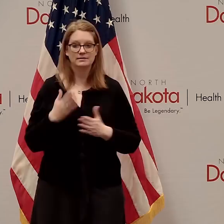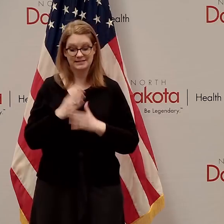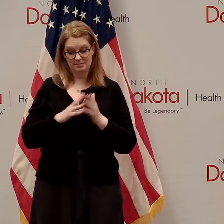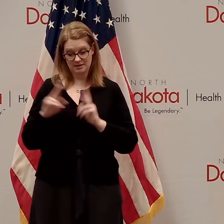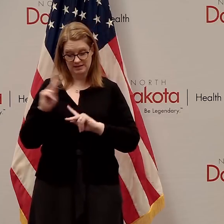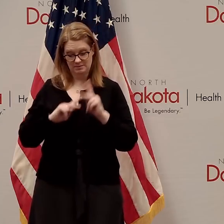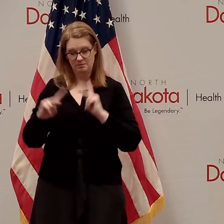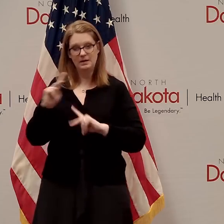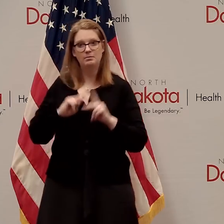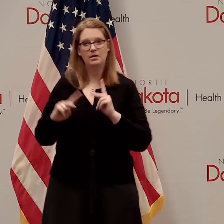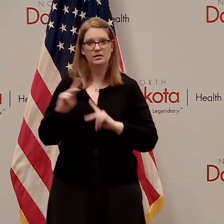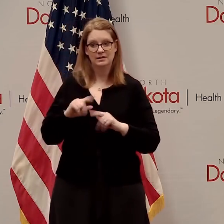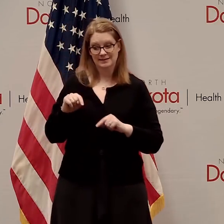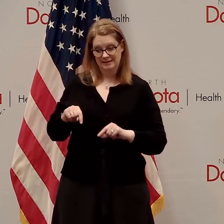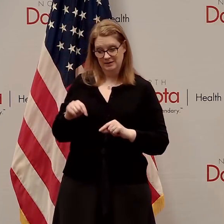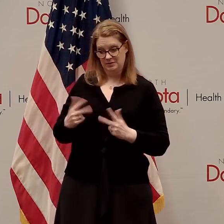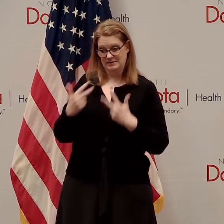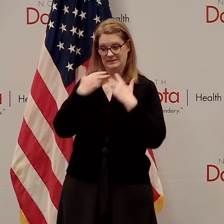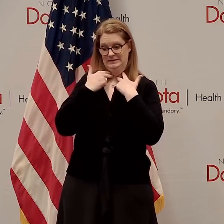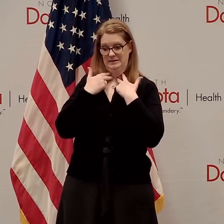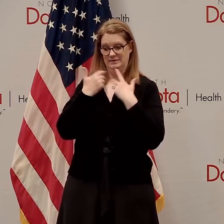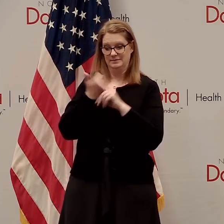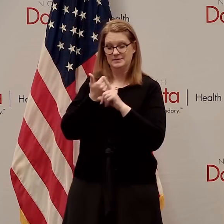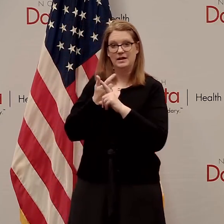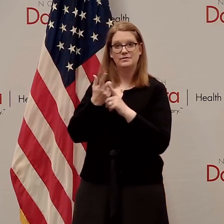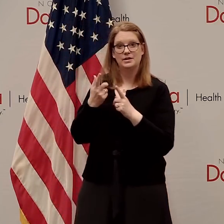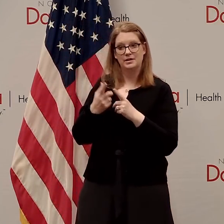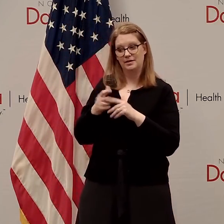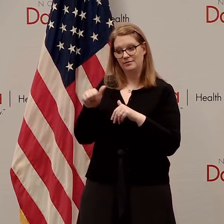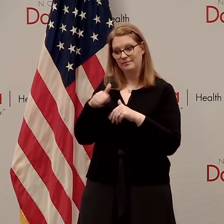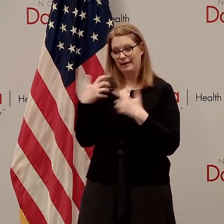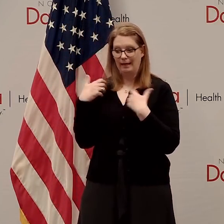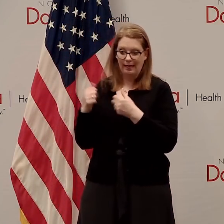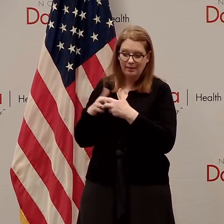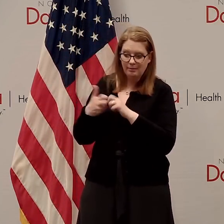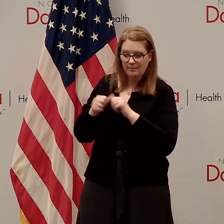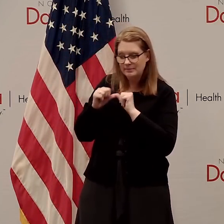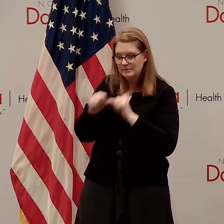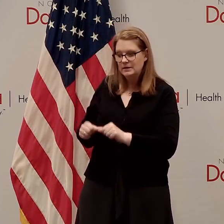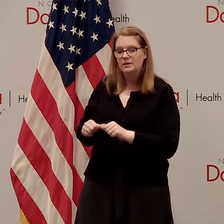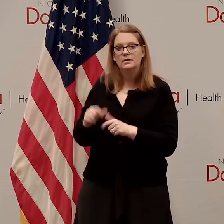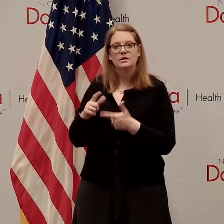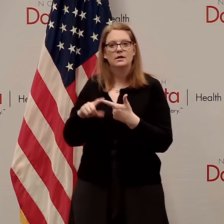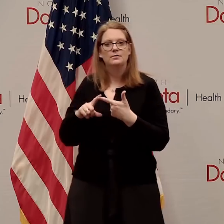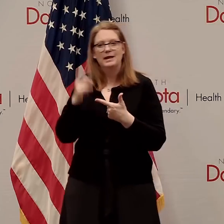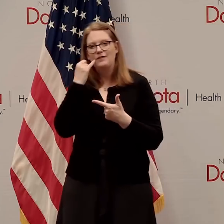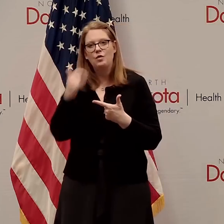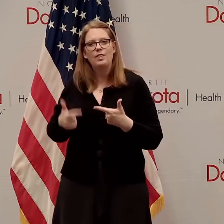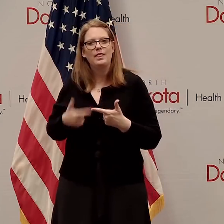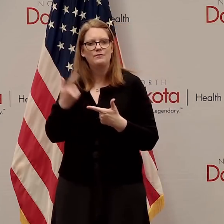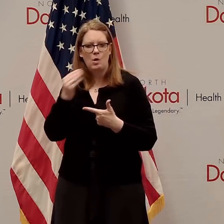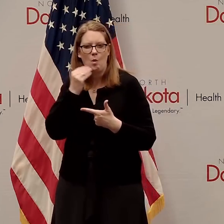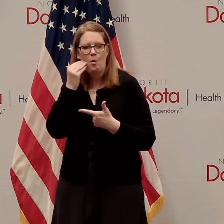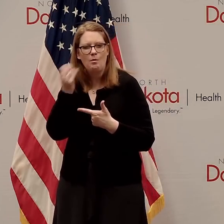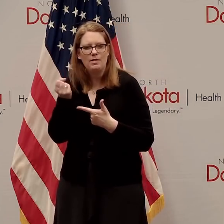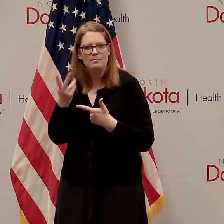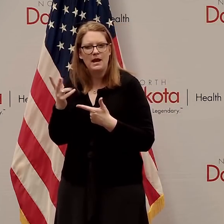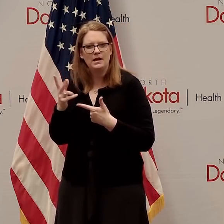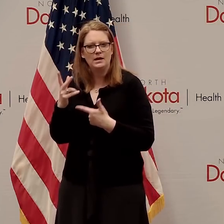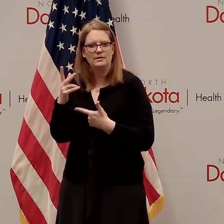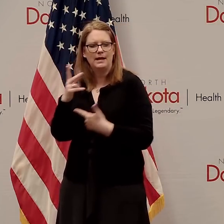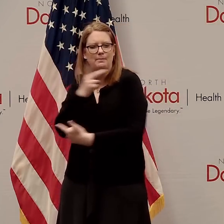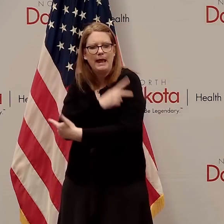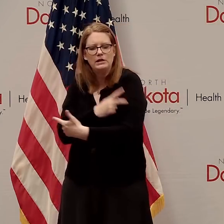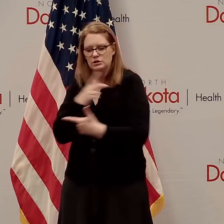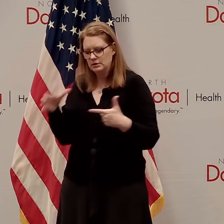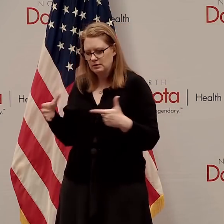situations because of underlying health conditions, or if you're living in a congregate home somewhere in our state, if you're working in